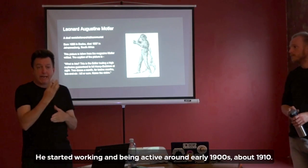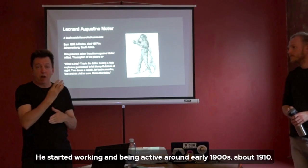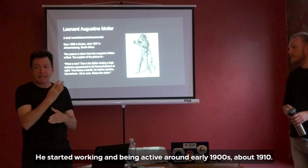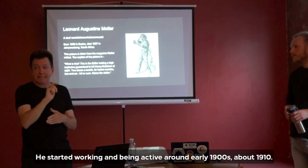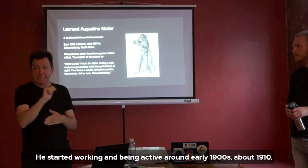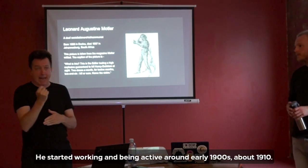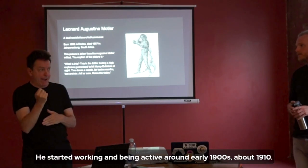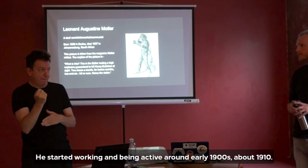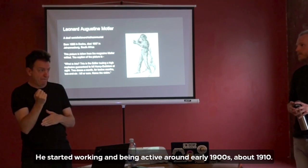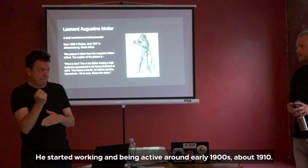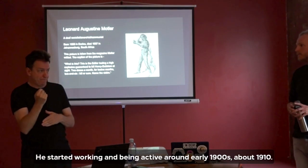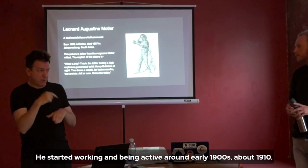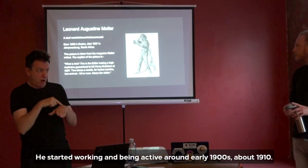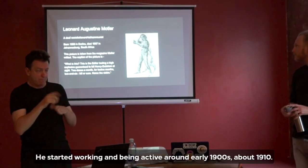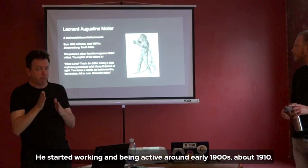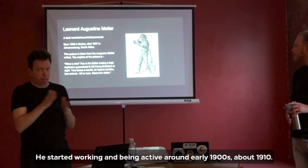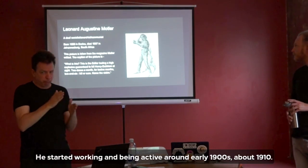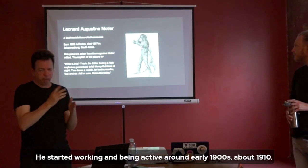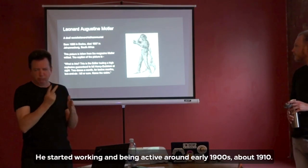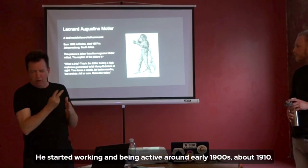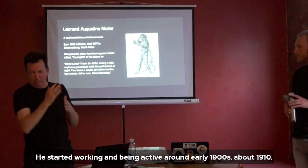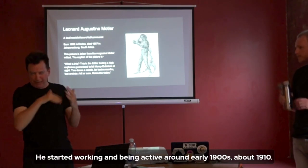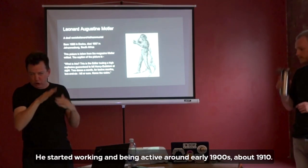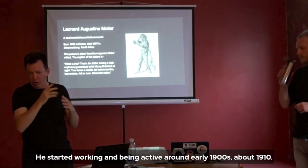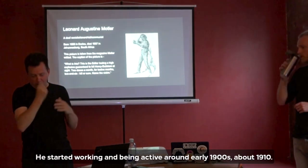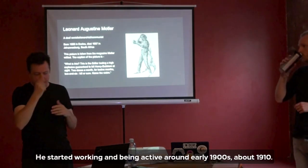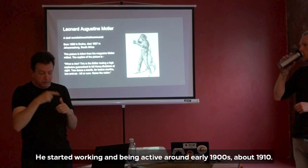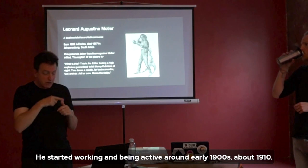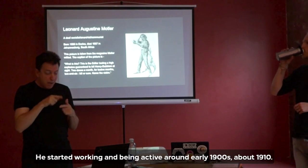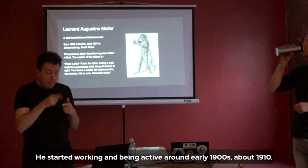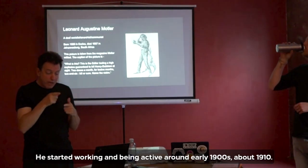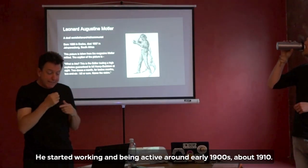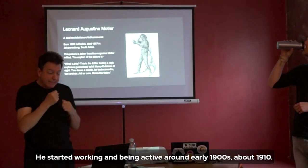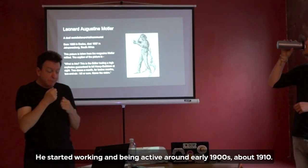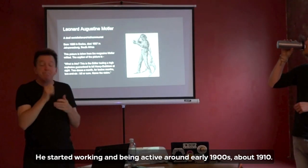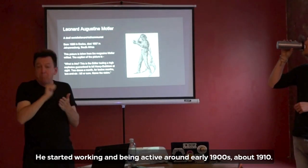started working and being active around the early 1900s, about 1910.